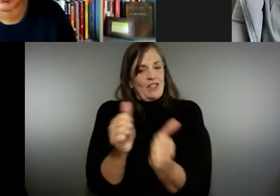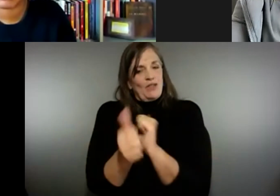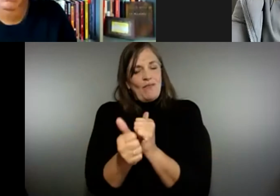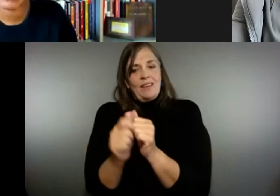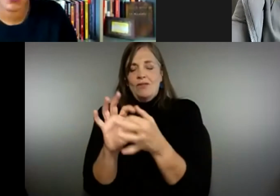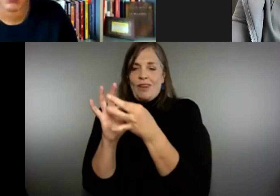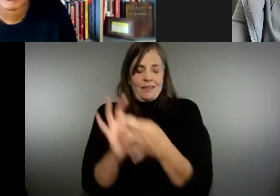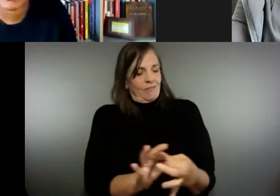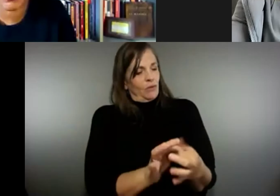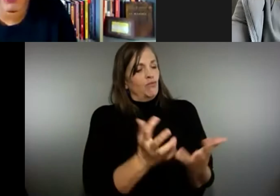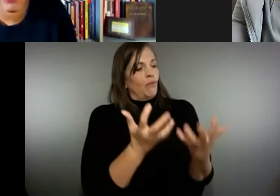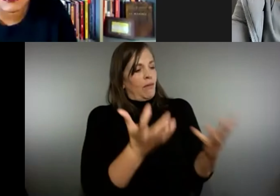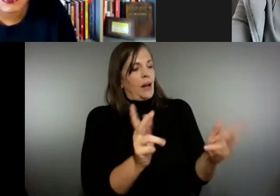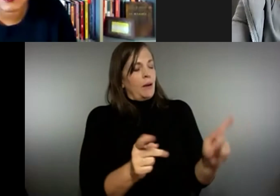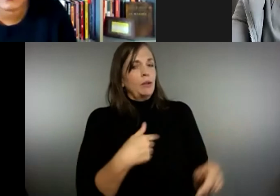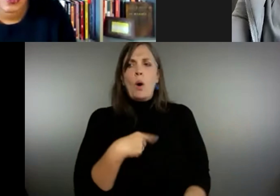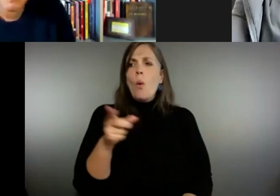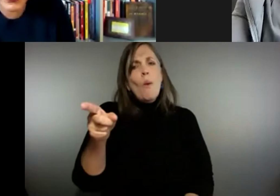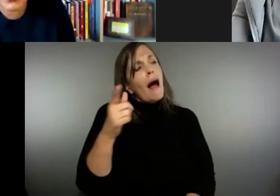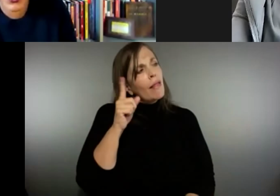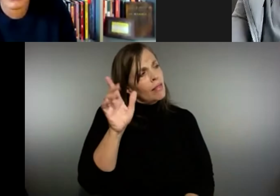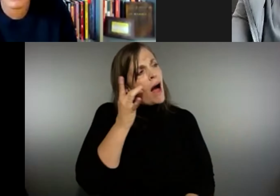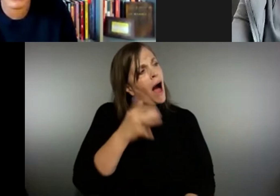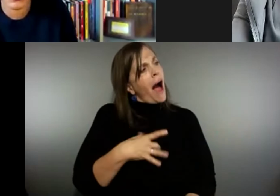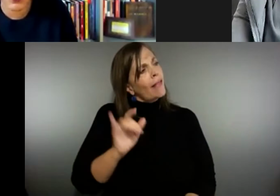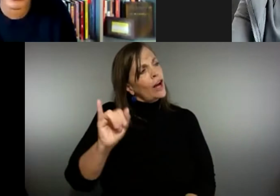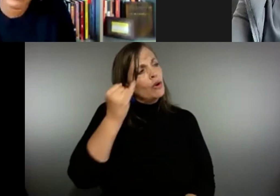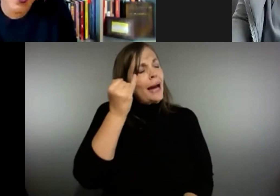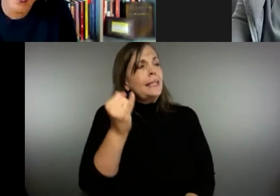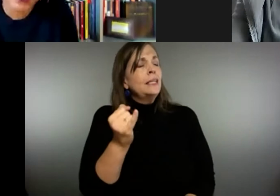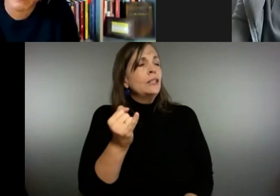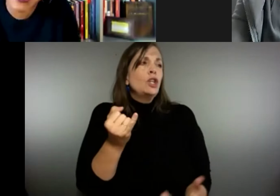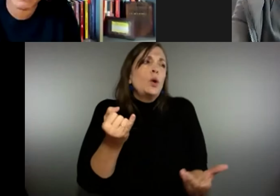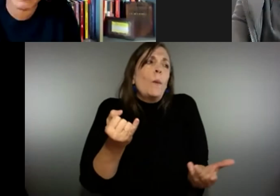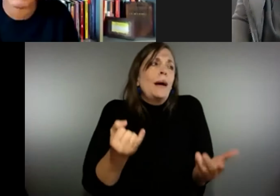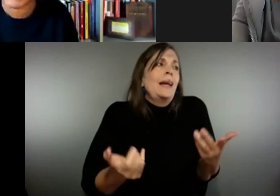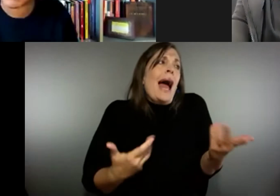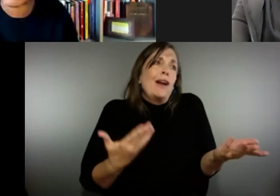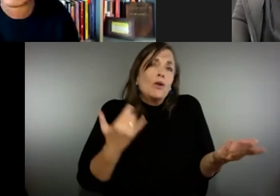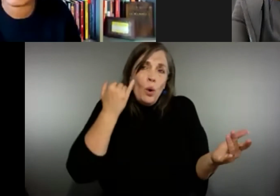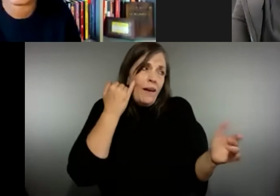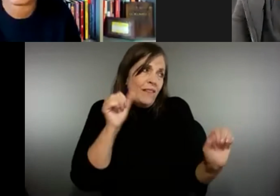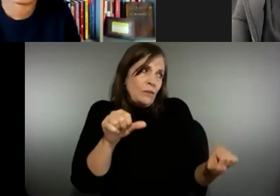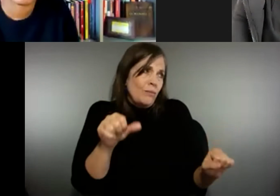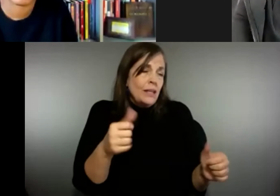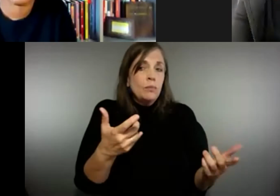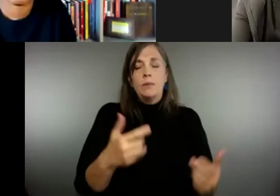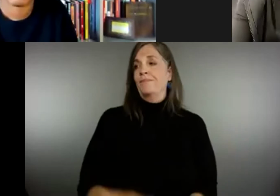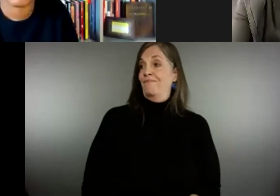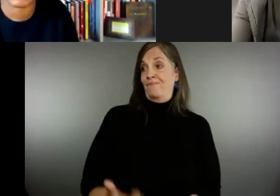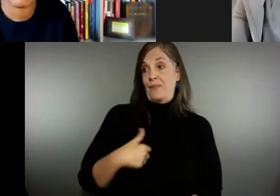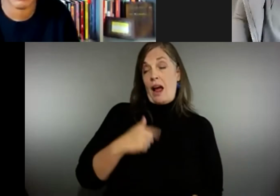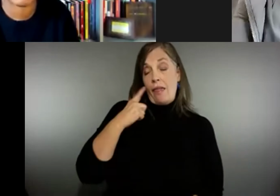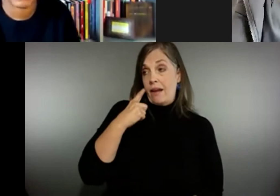around a lot of people saying well i like her ideas but i just you know i don't know if it's possible and i i think you know especially